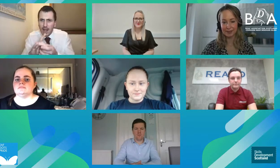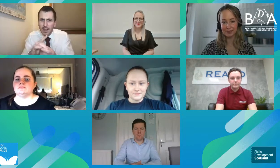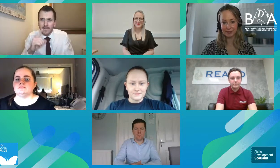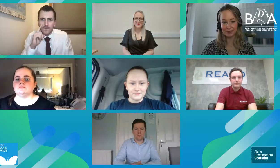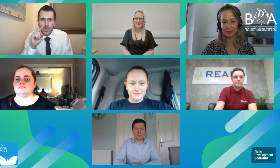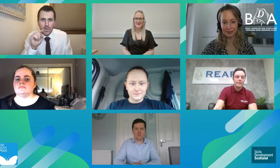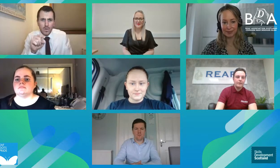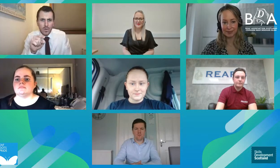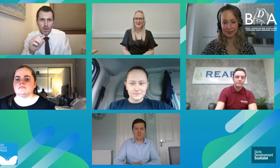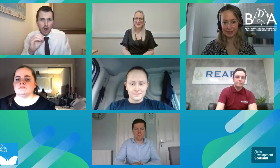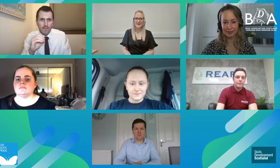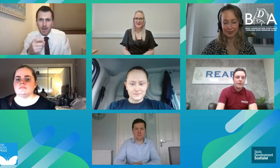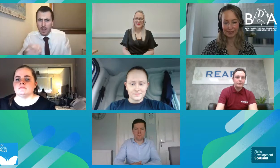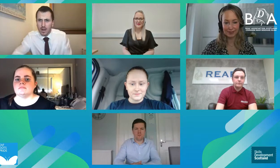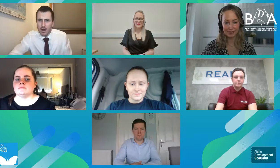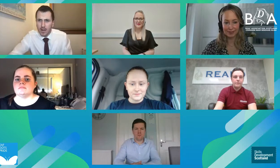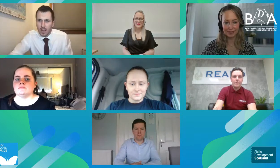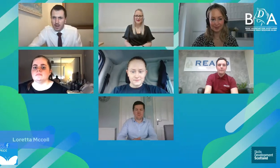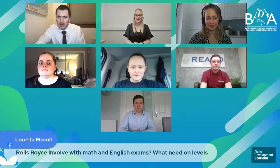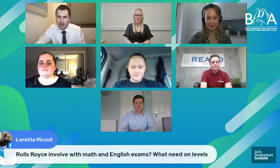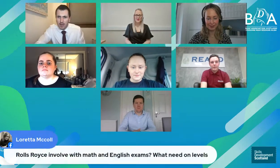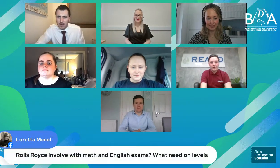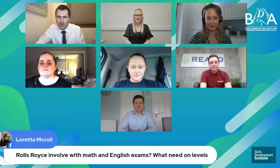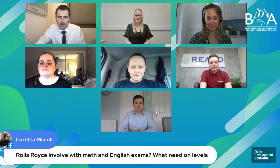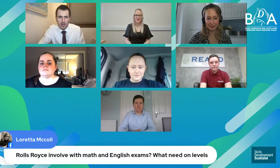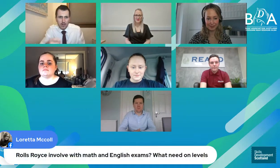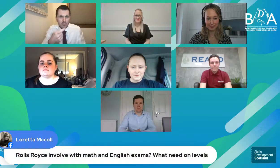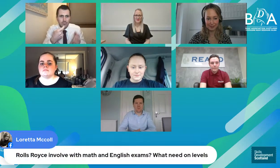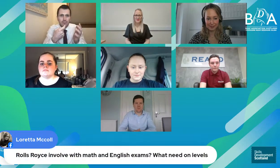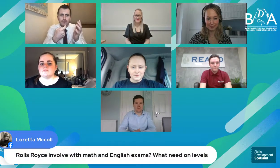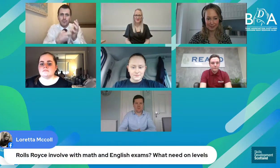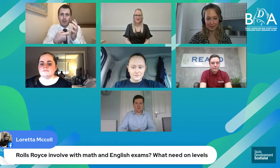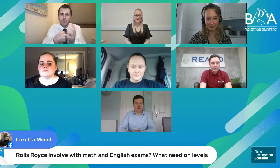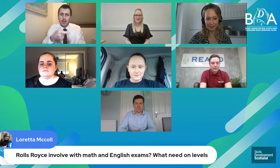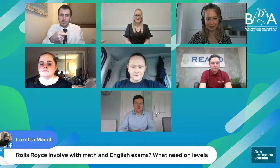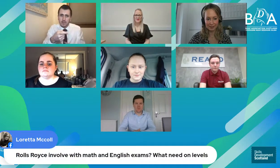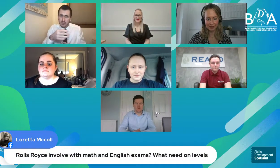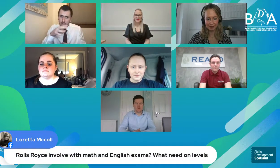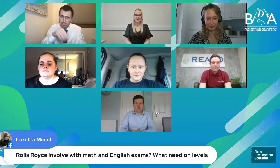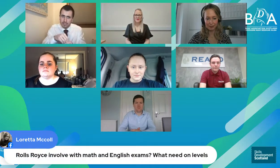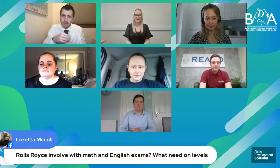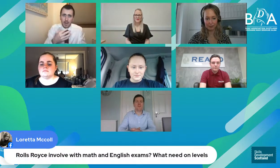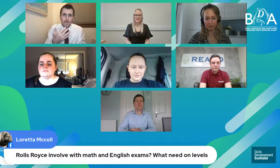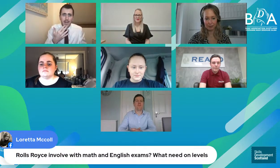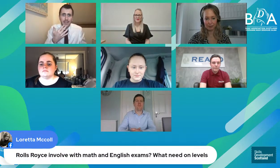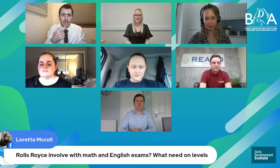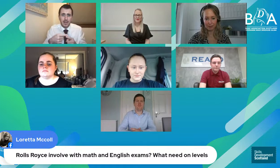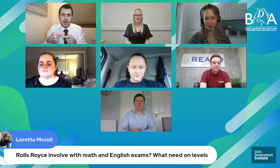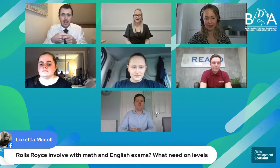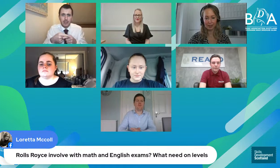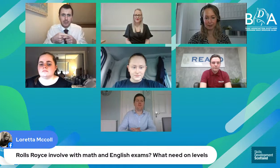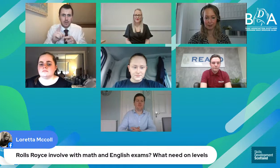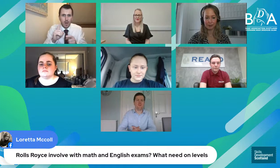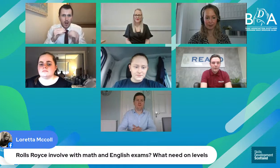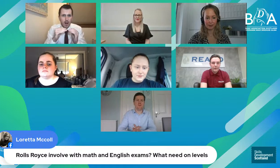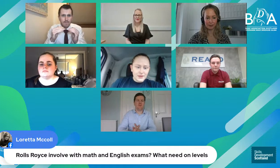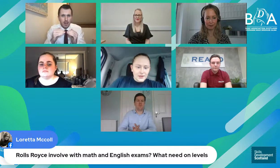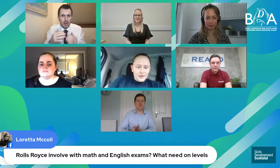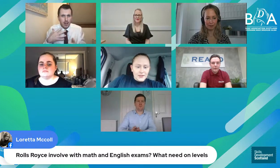Brilliant. Okay, our next question. This one might be for Oliver. This is from Loretta